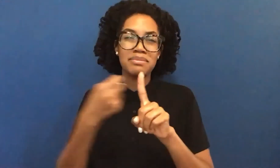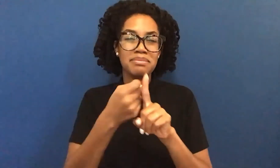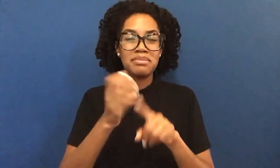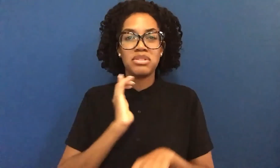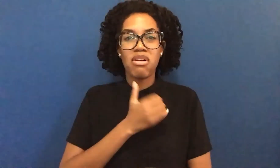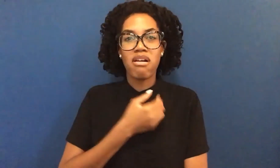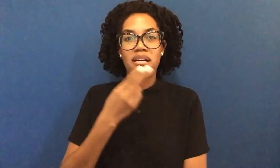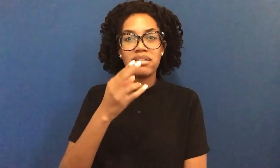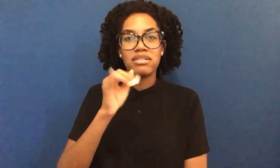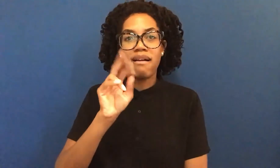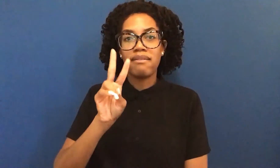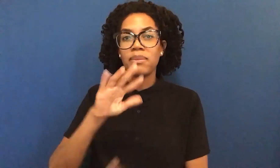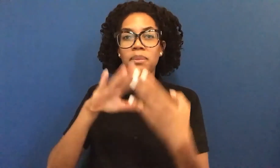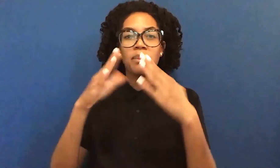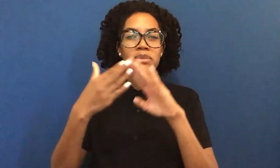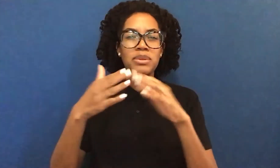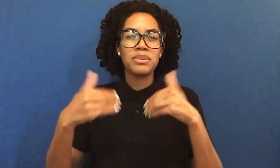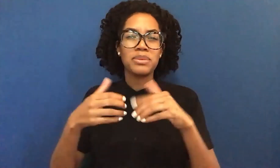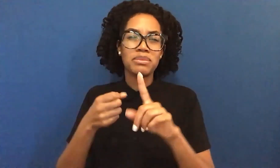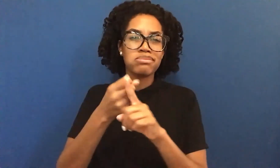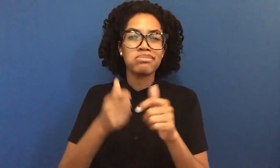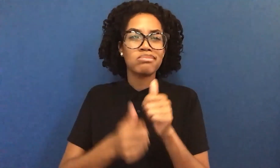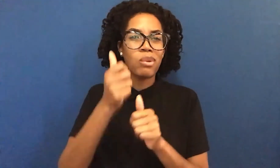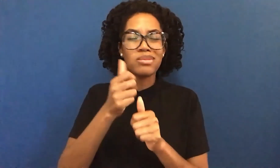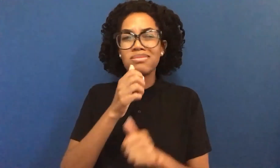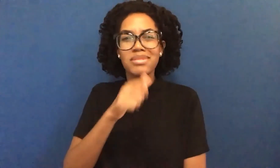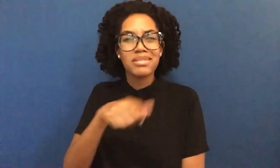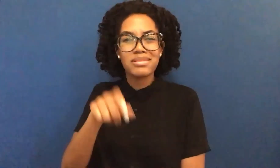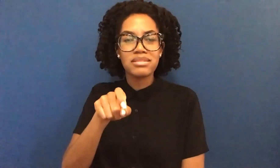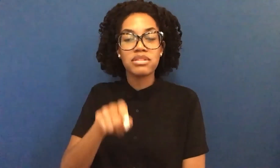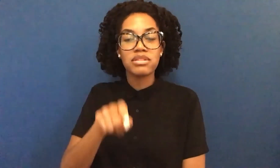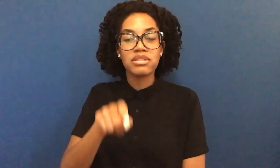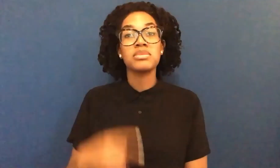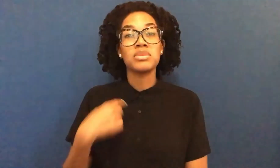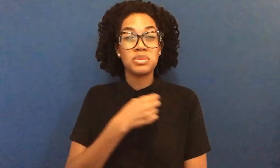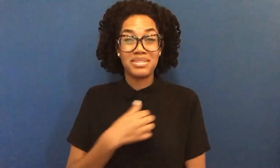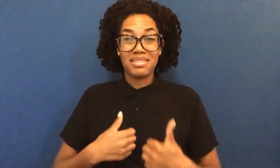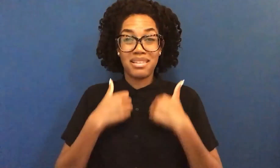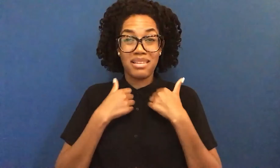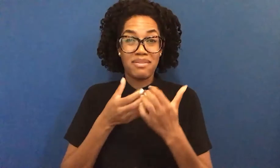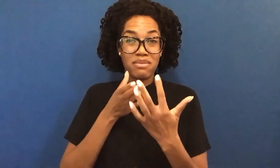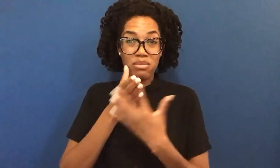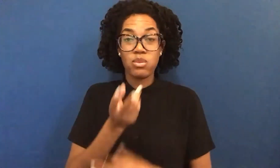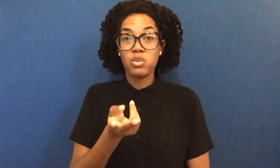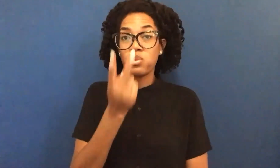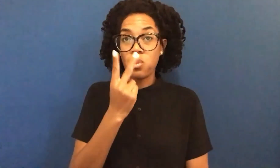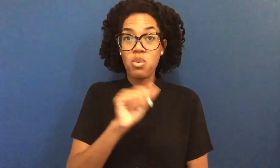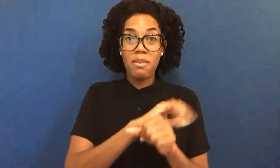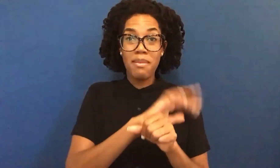and unnecessarily. We are currently living through not 2, but 3 pandemics, 4 if you count